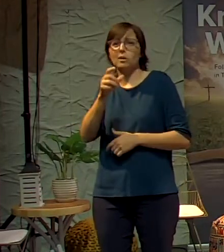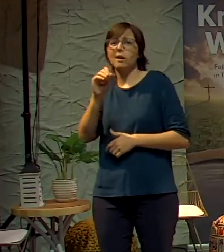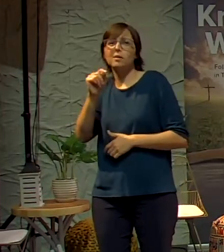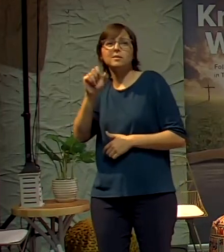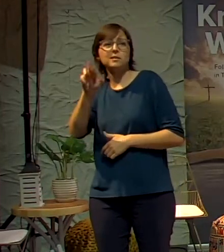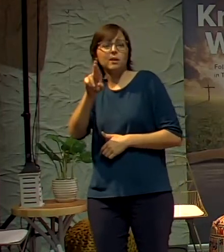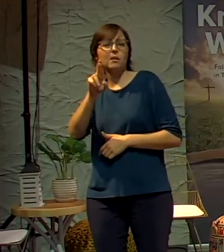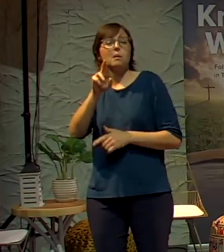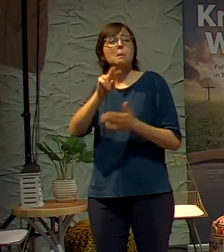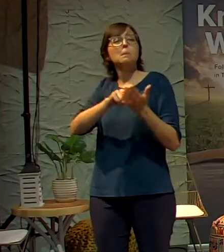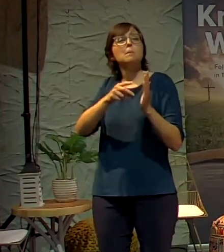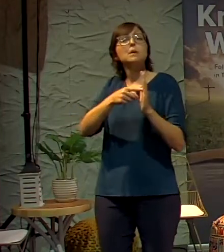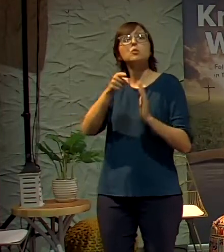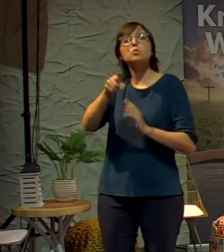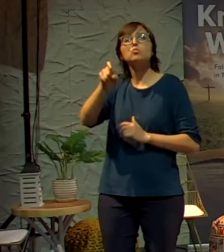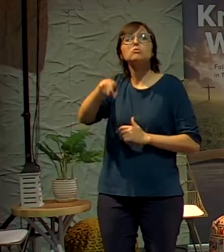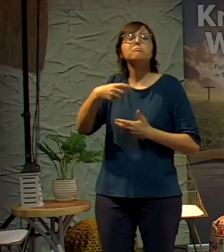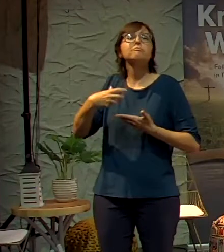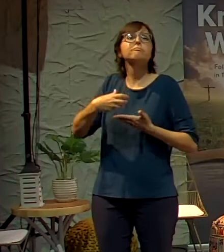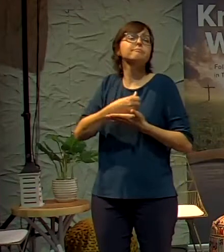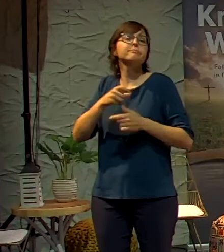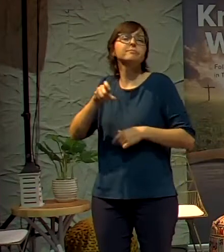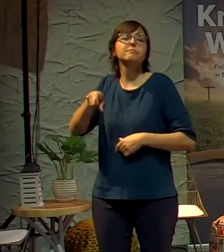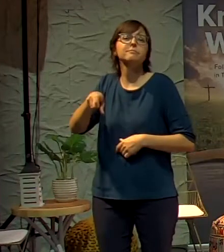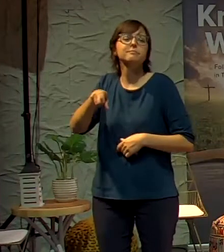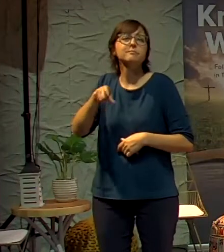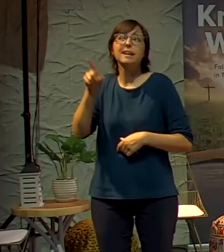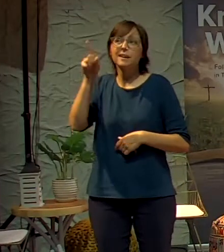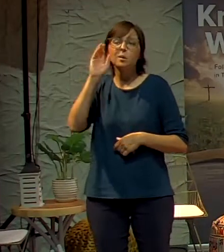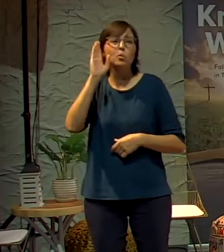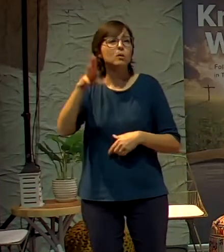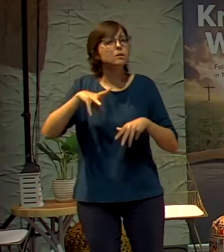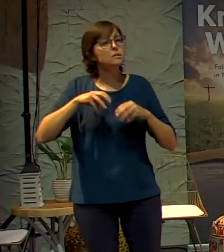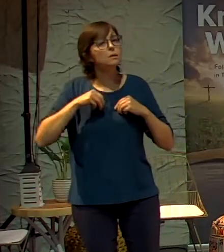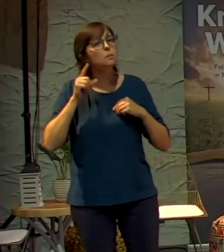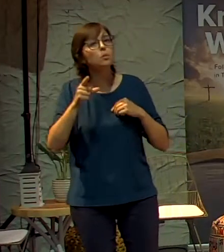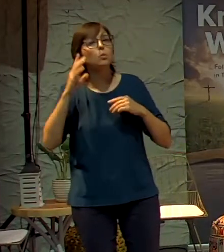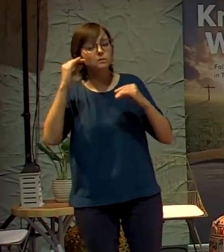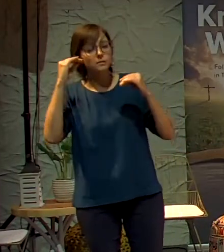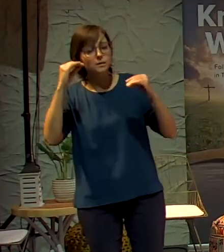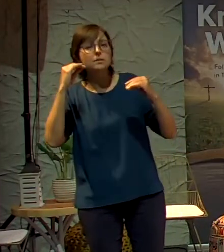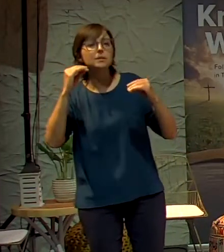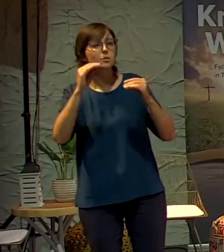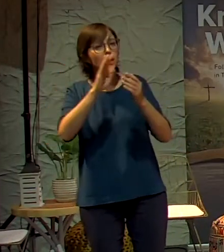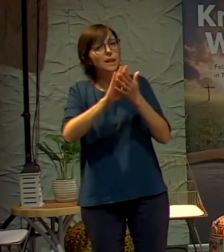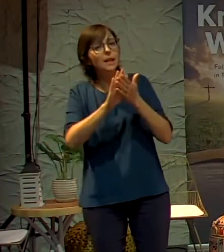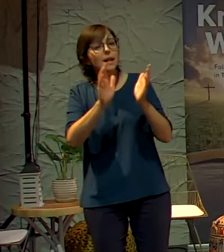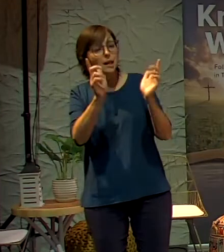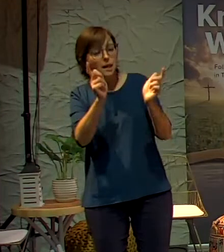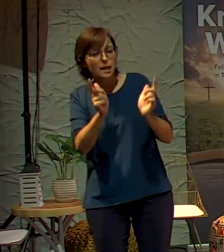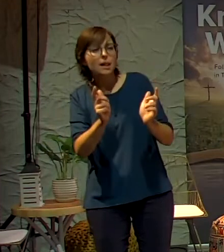glorious because he will take you anyway. And he will accept you and train you and clean you up and change you and transform